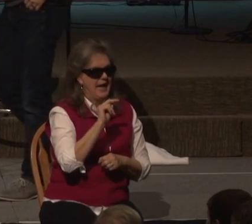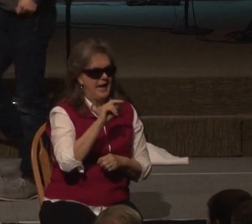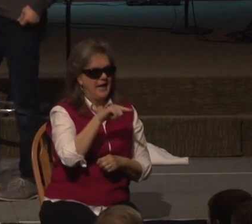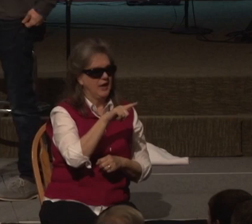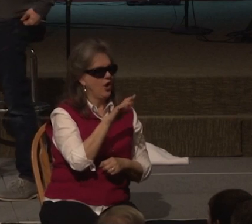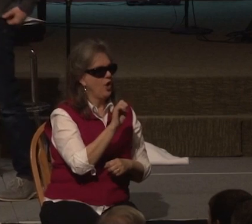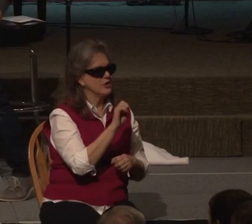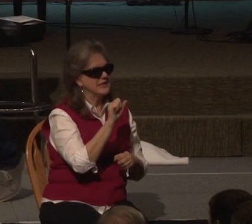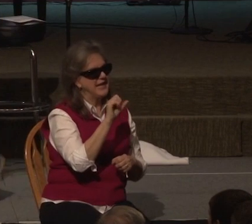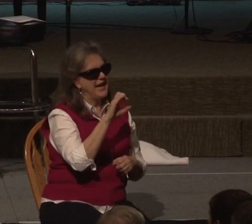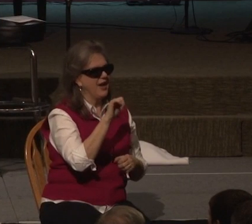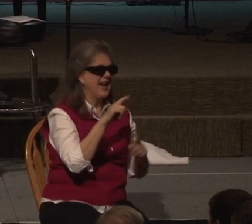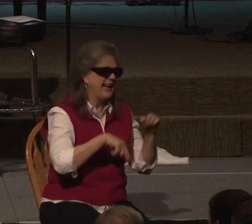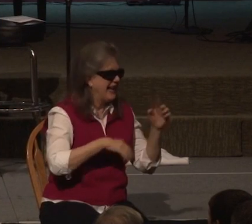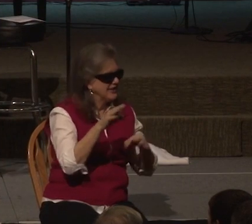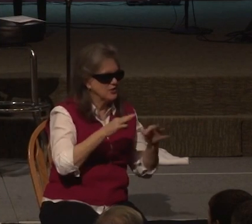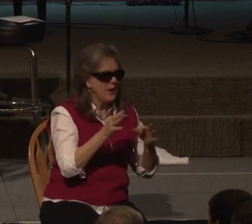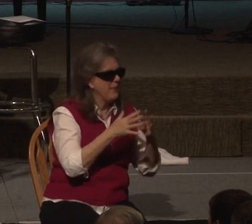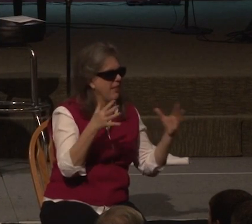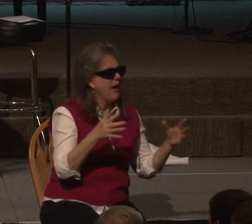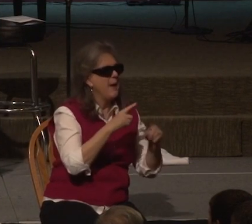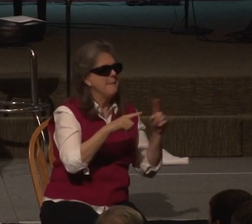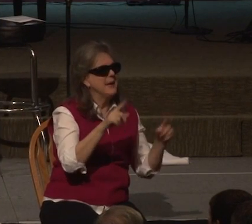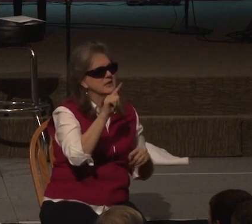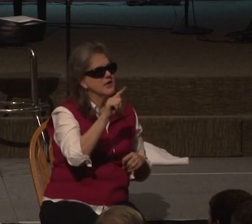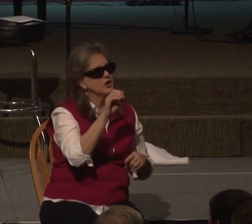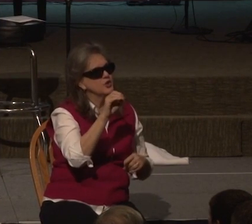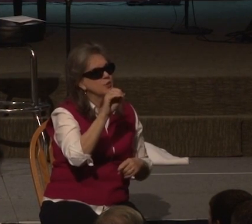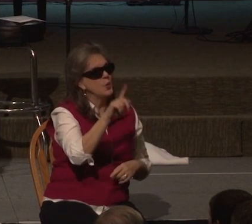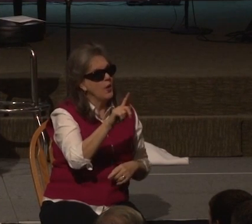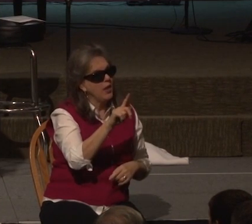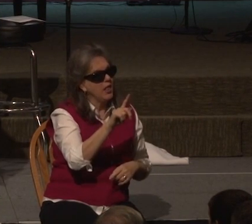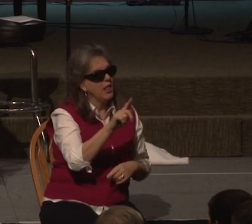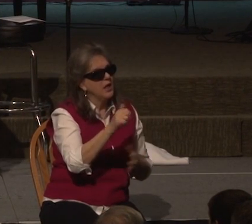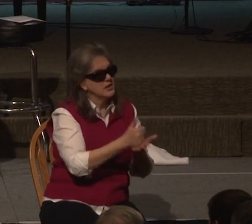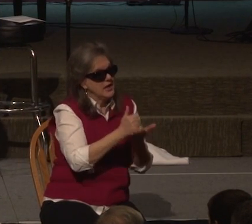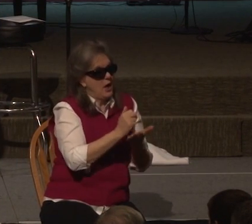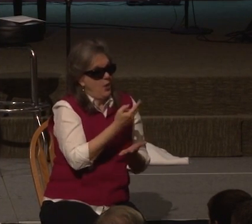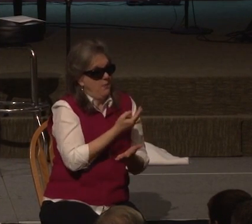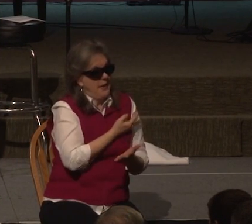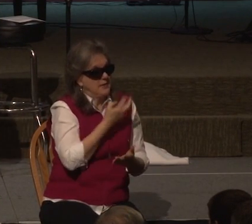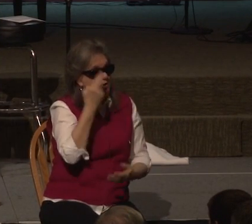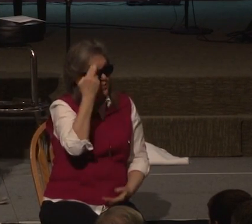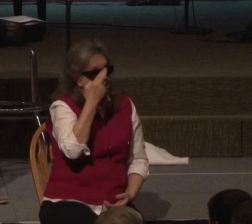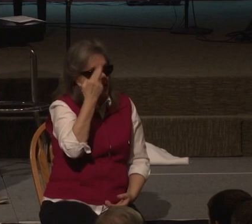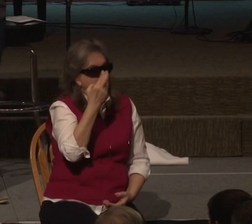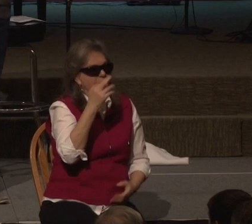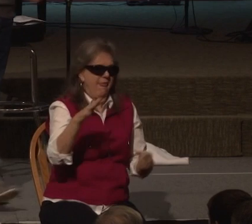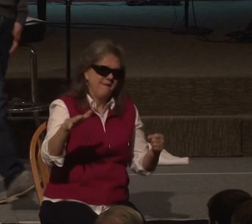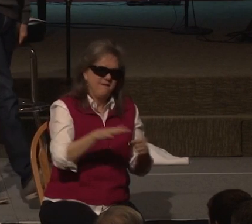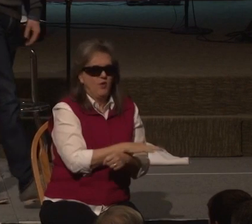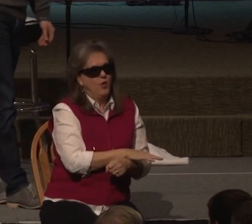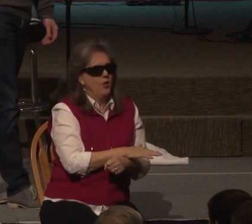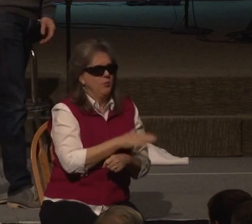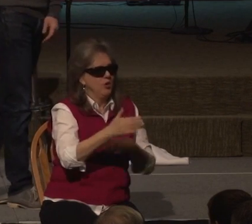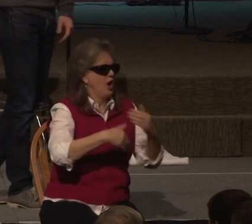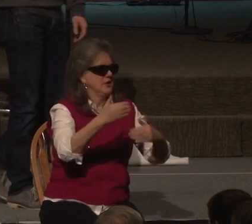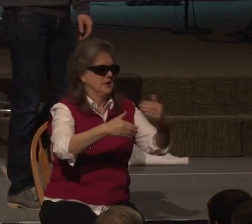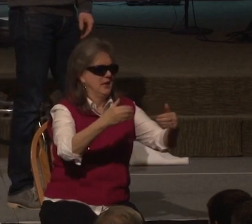Can't get into it too much, but this is a powerful tool to help us realize the full scope of the disciple-making